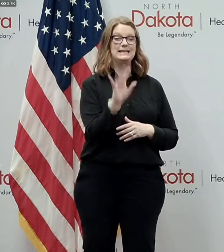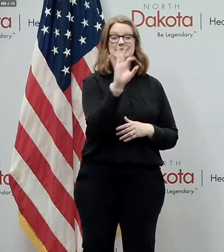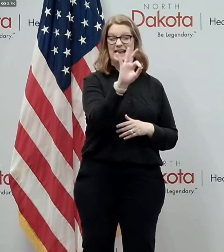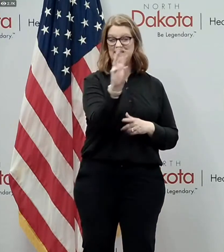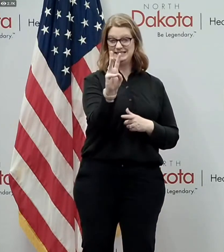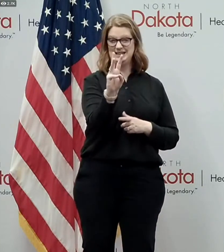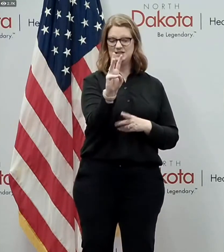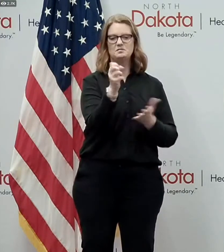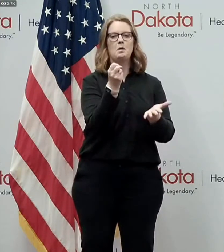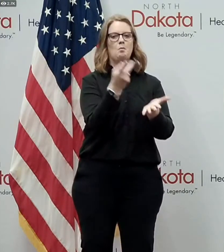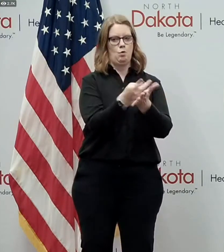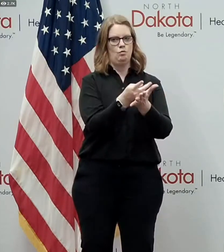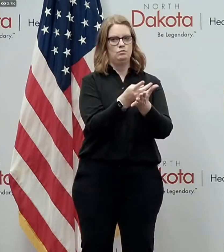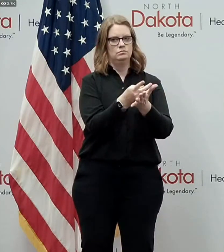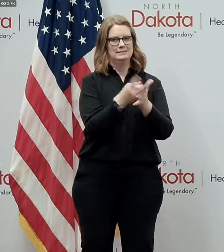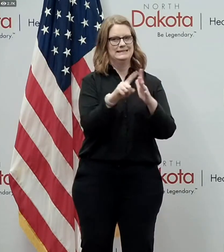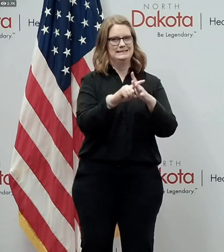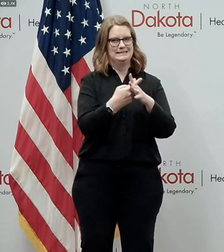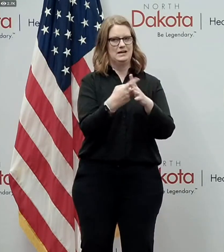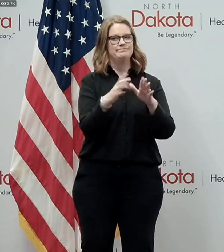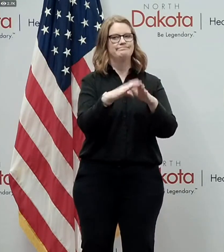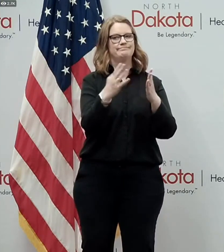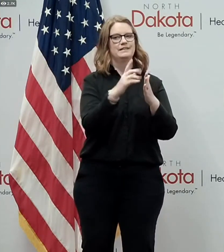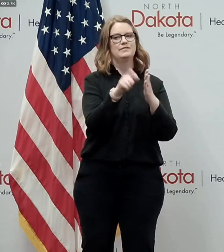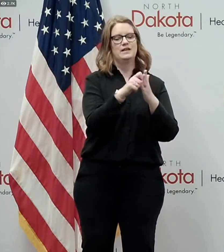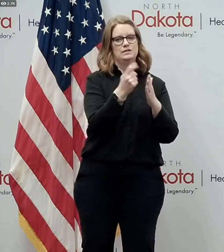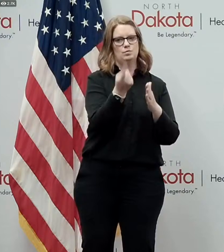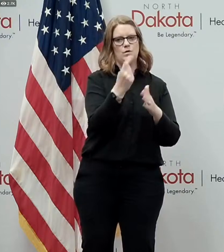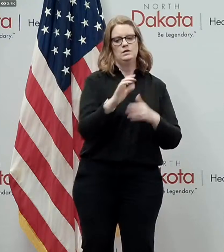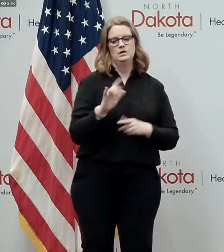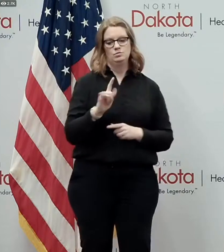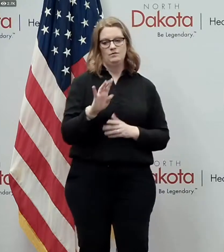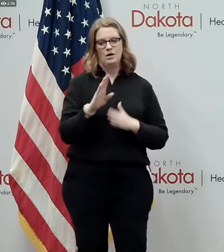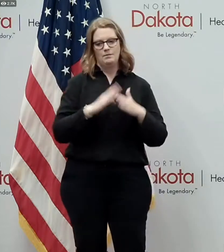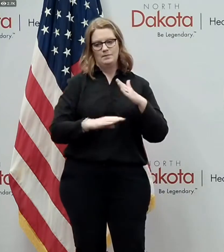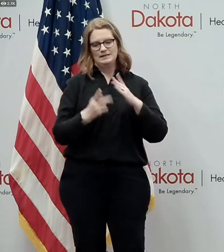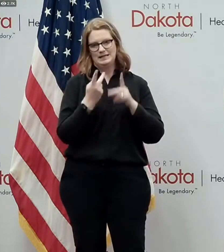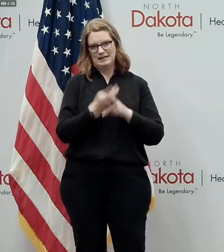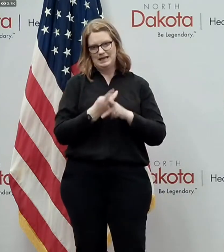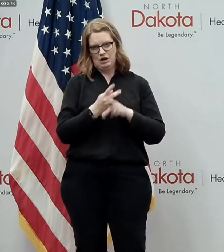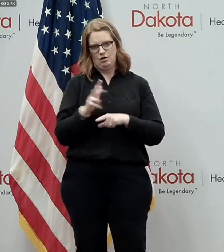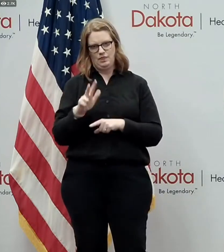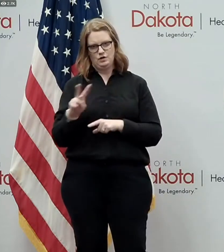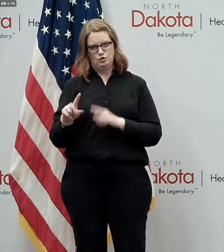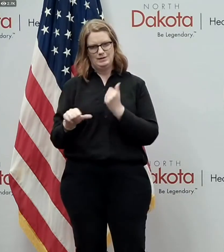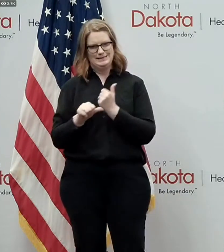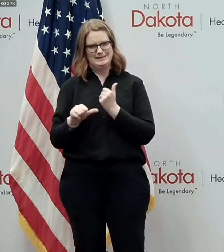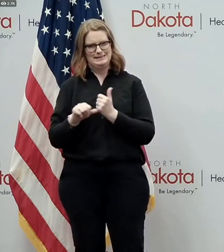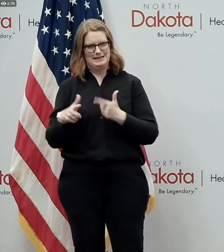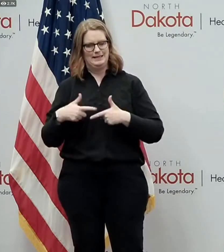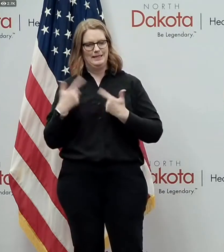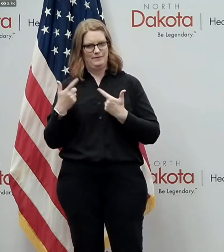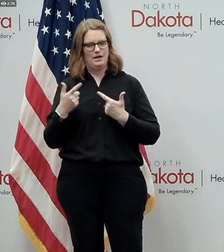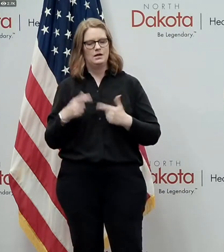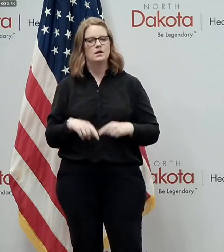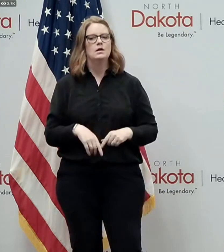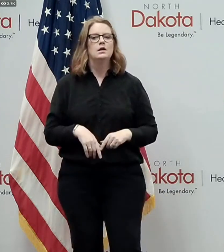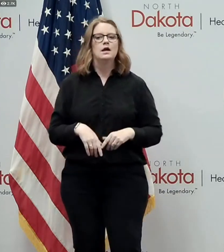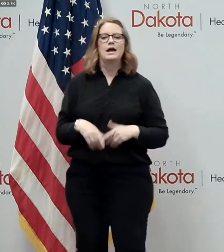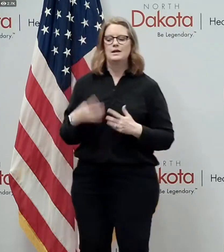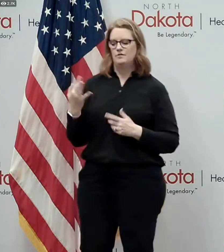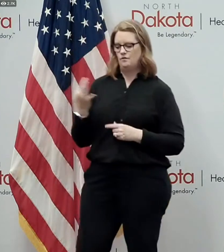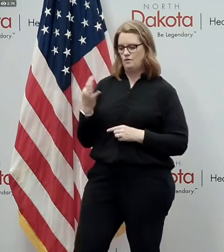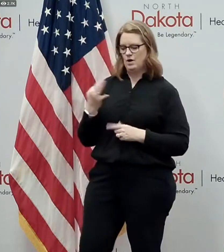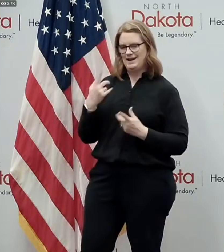been approved to enter phase 1. That excludes 40 skilled nursing, 24 basic care, and 32 assisted living. We also on Friday